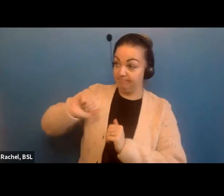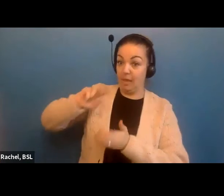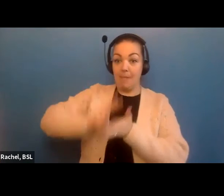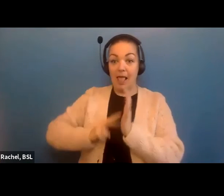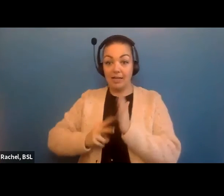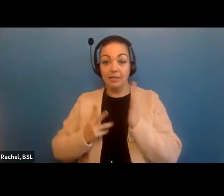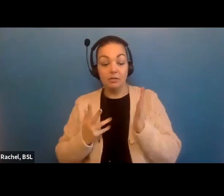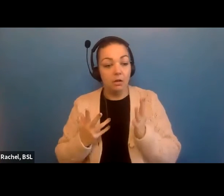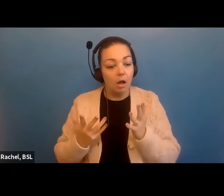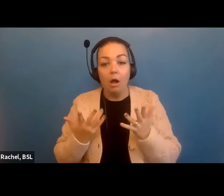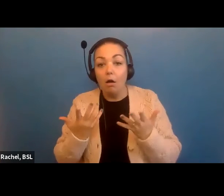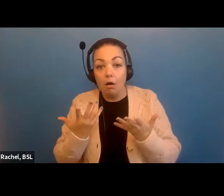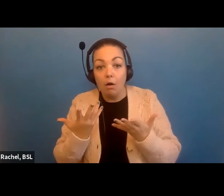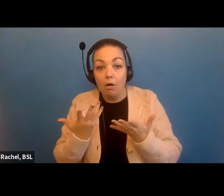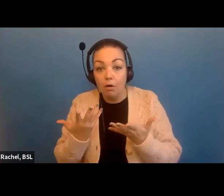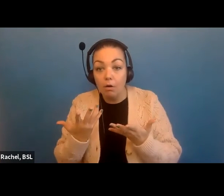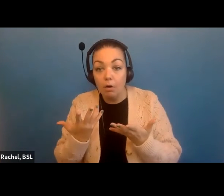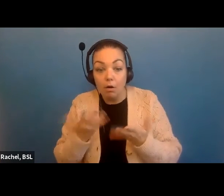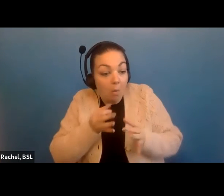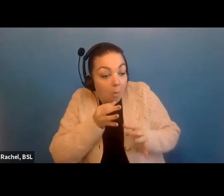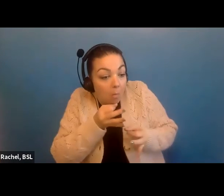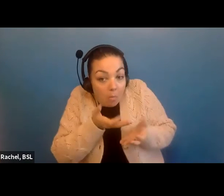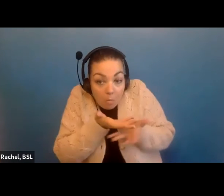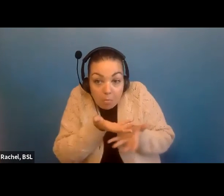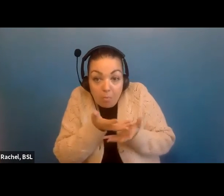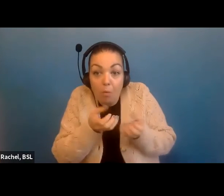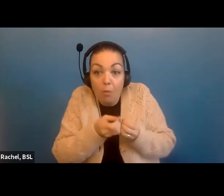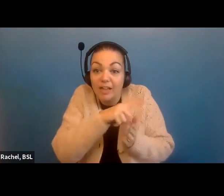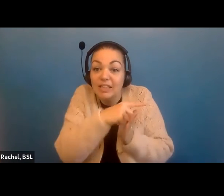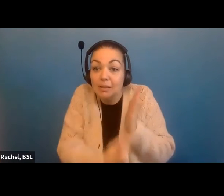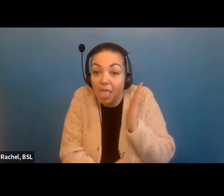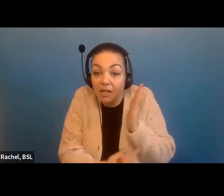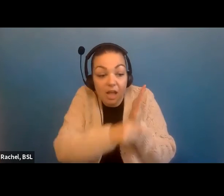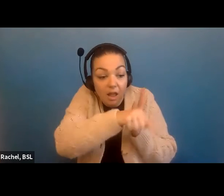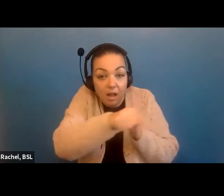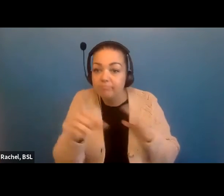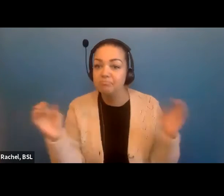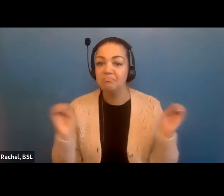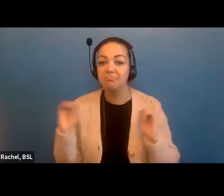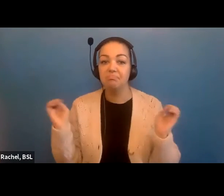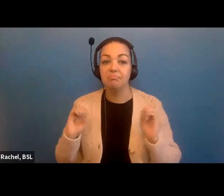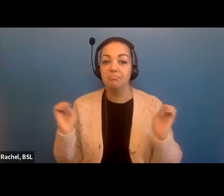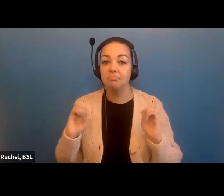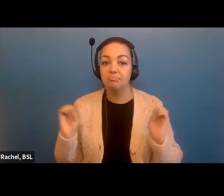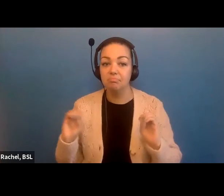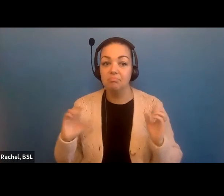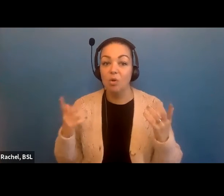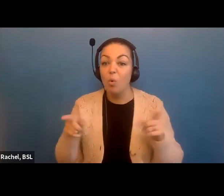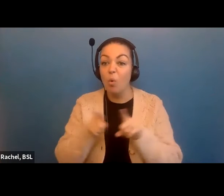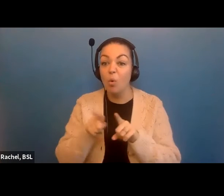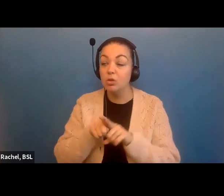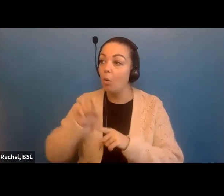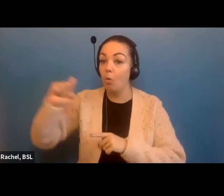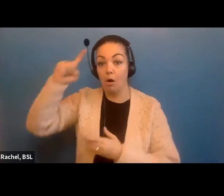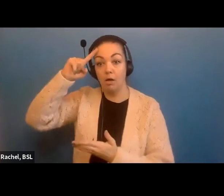without including persons with disabilities issues from the beginning. And also policymakers have no